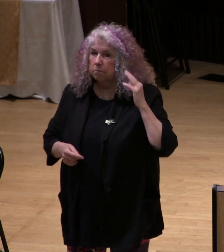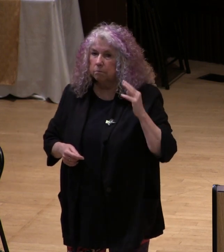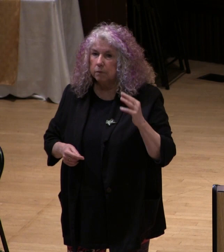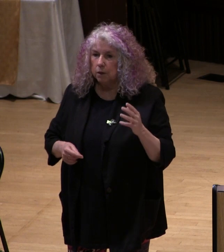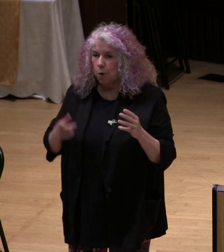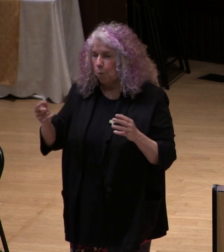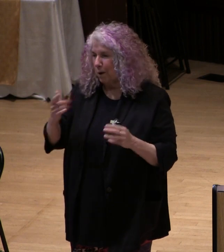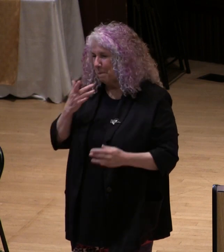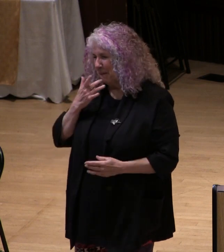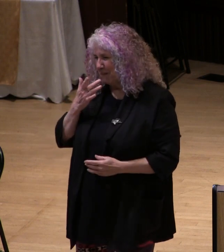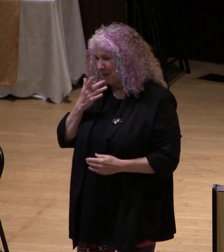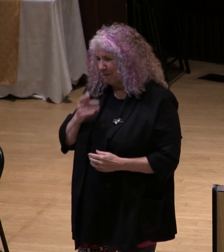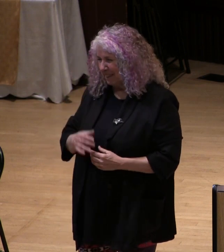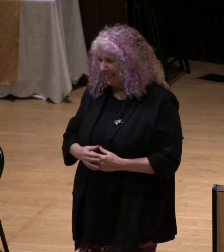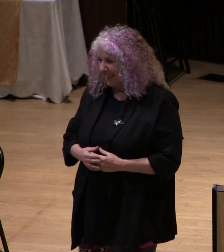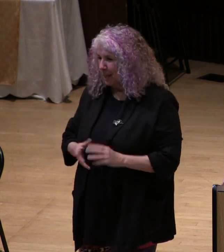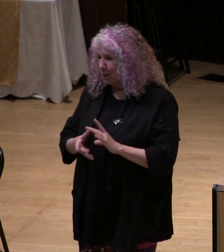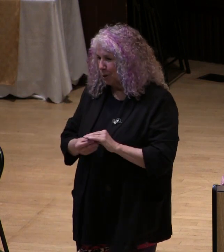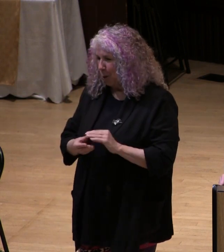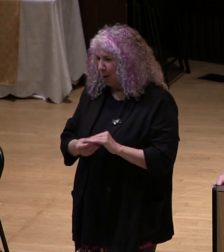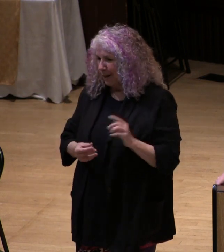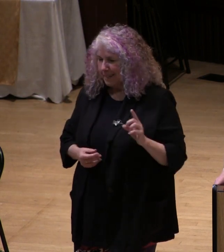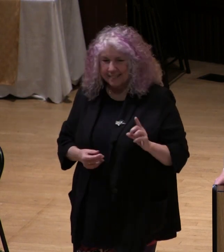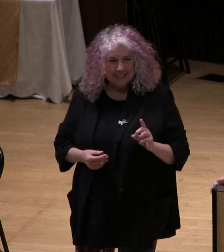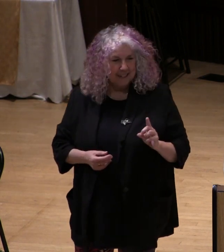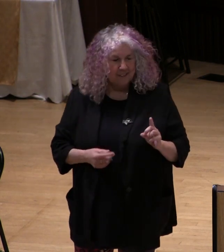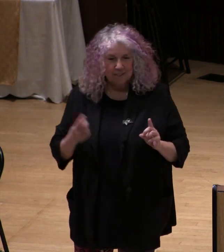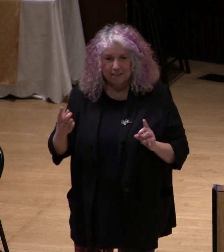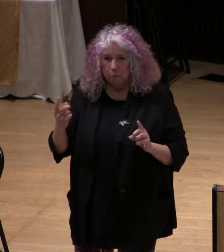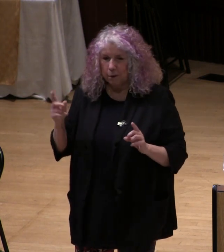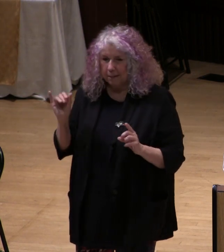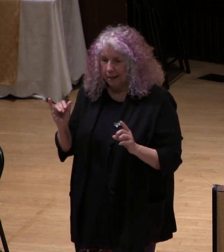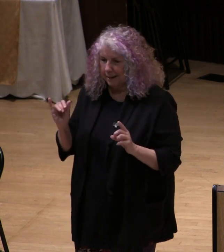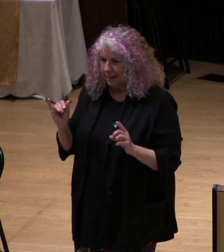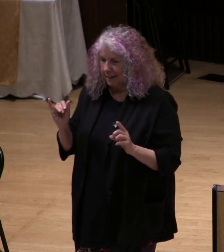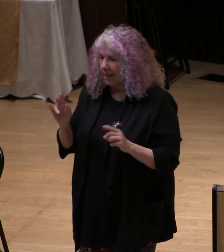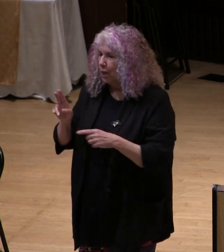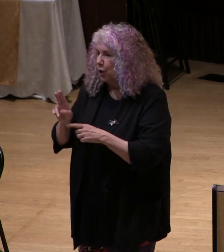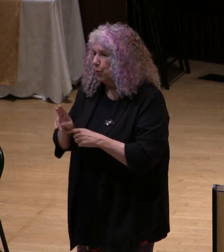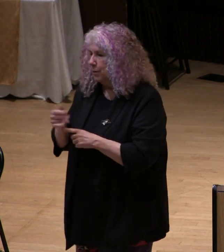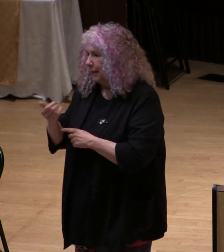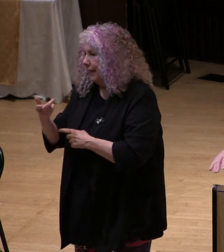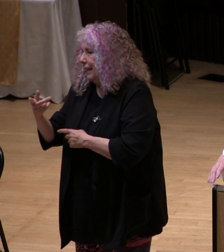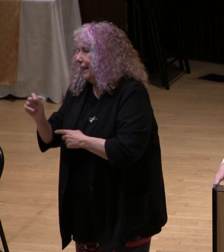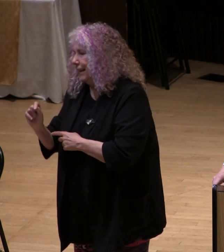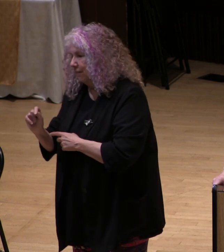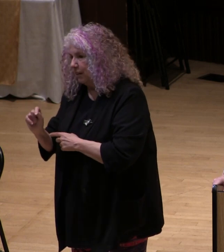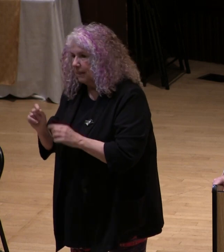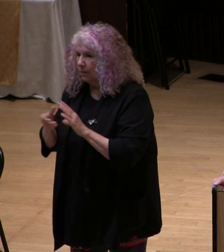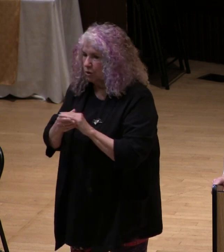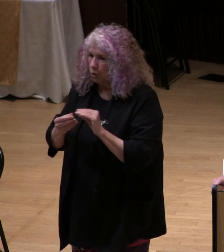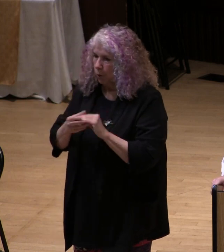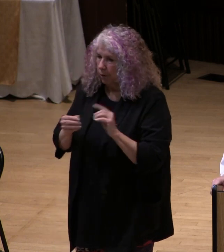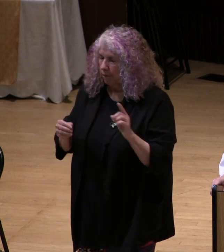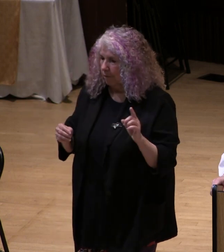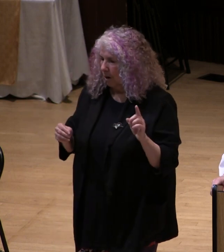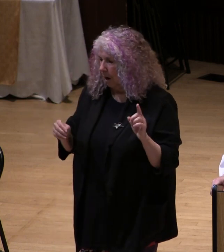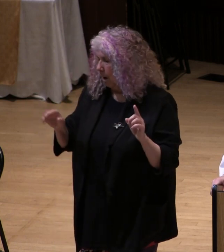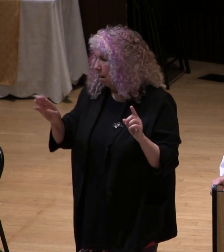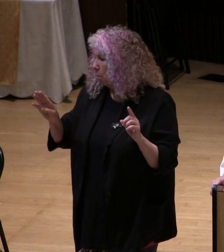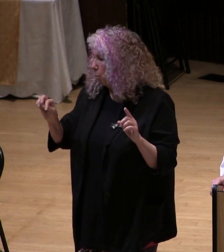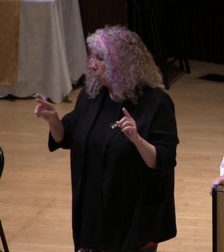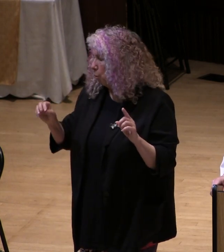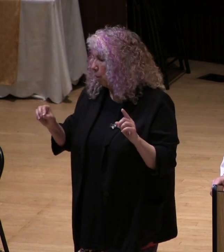And one of my favorite stories of someone who is using his gift is a story from Bruno